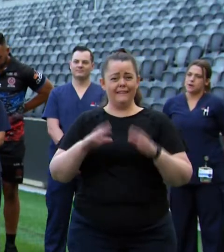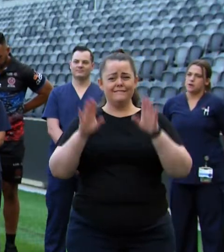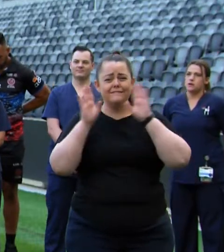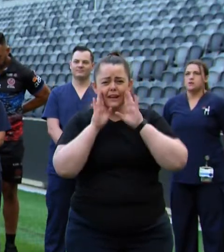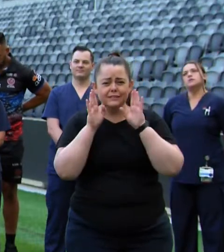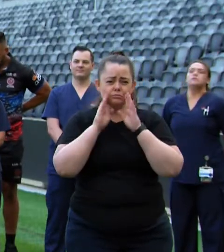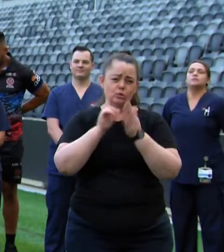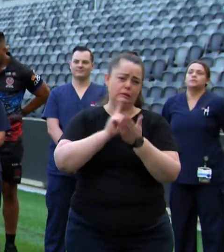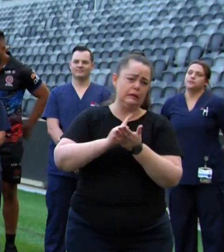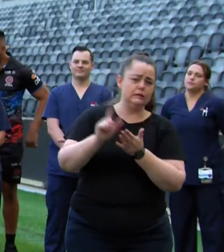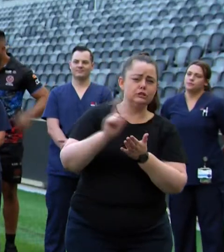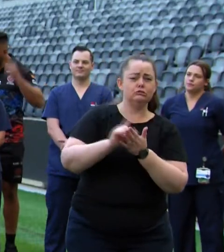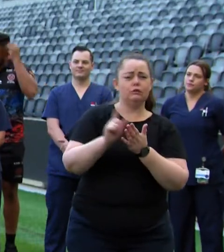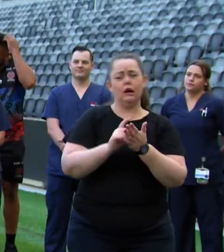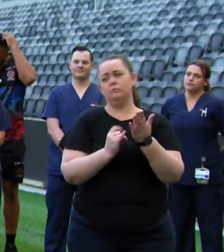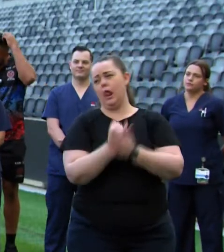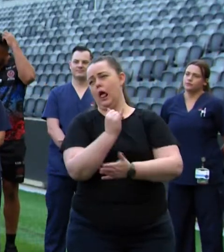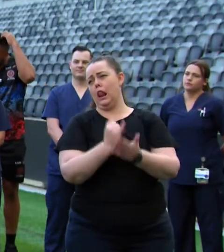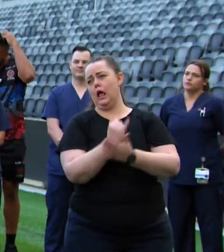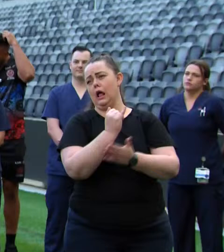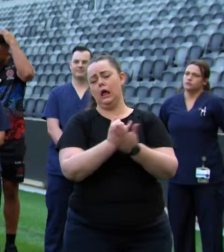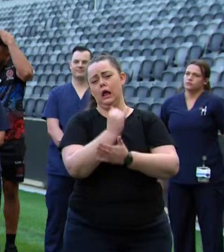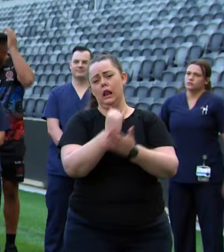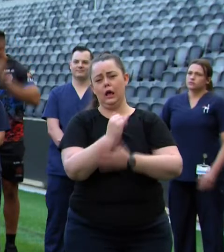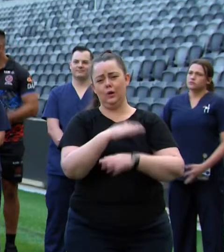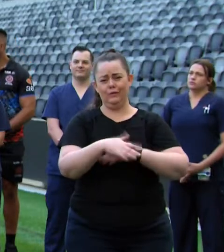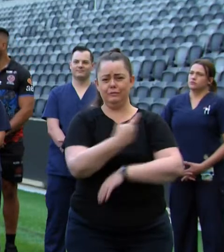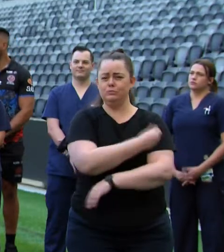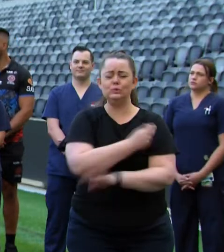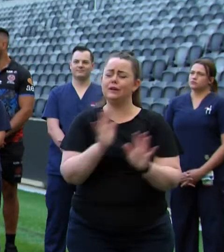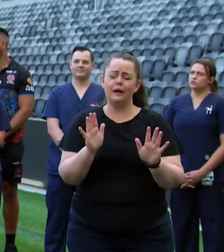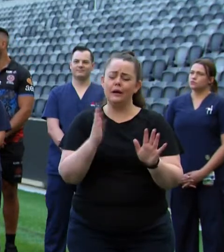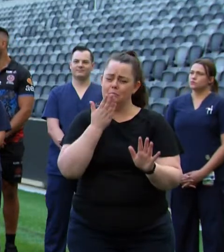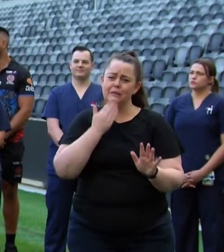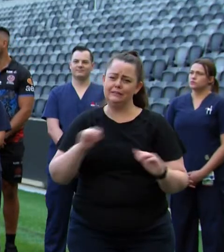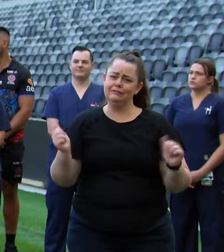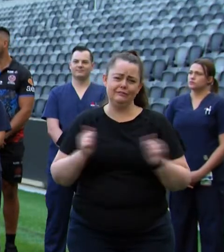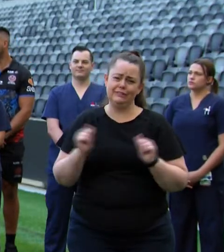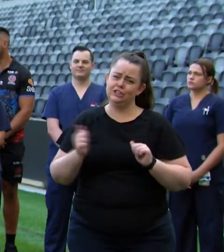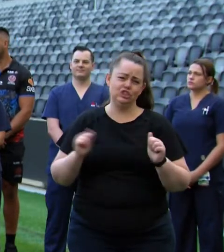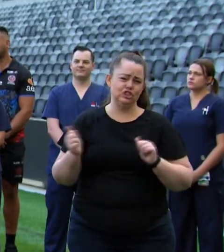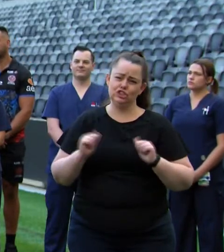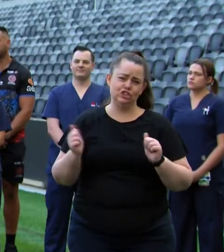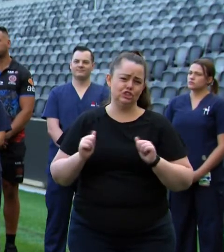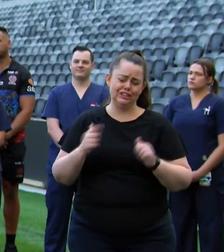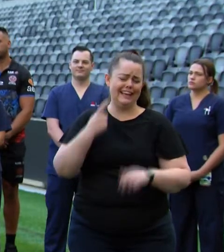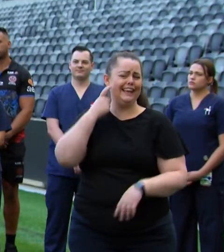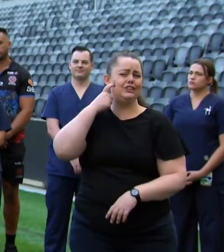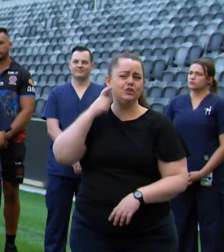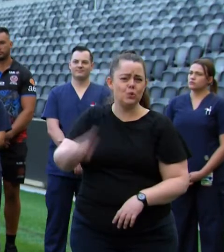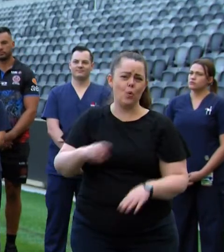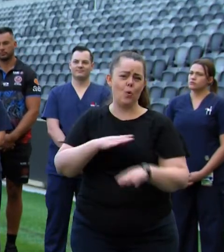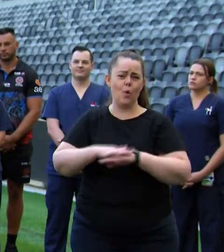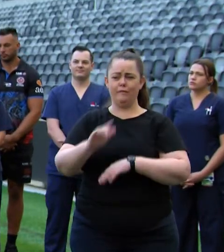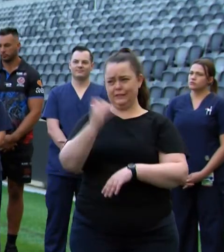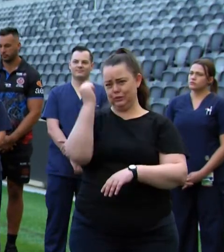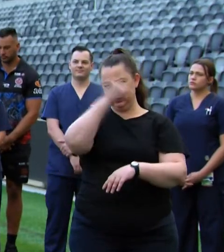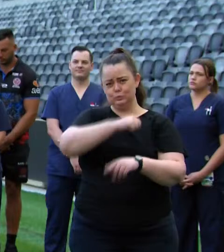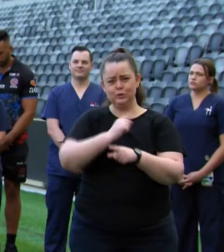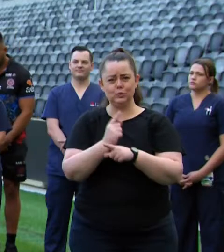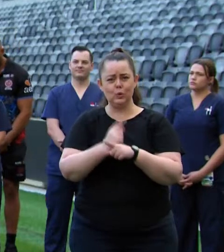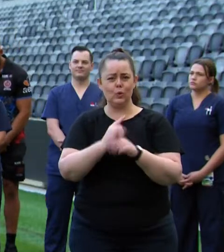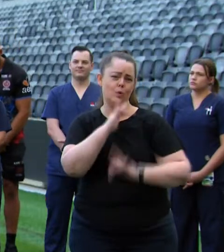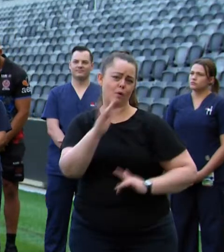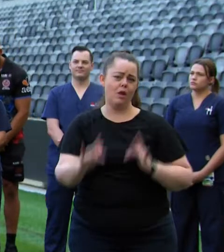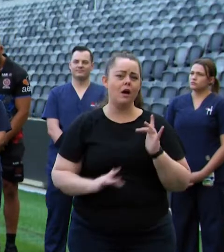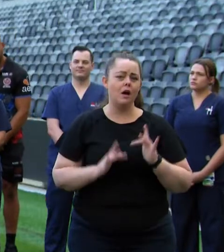boosters. Can I just tell you, ignore the social media. It is next to useless. Listen to the science. Go and get boosted.